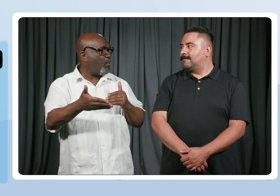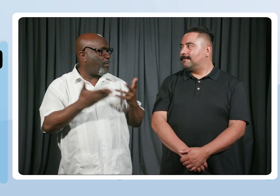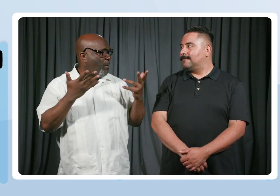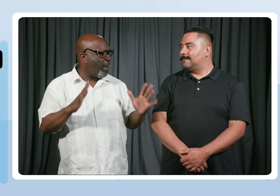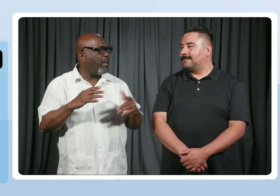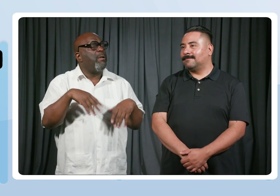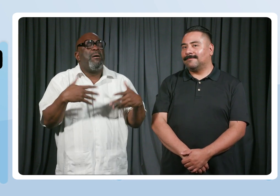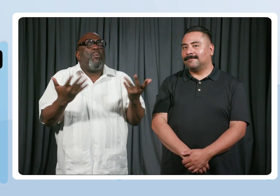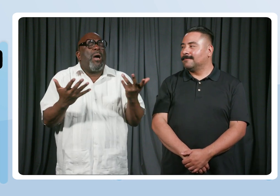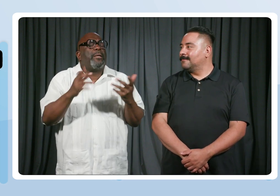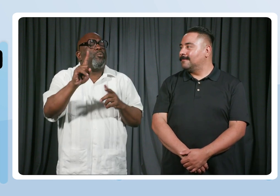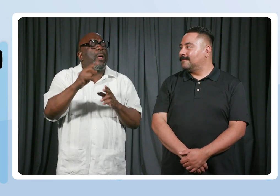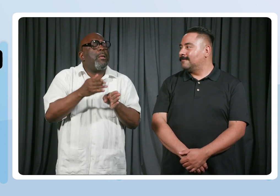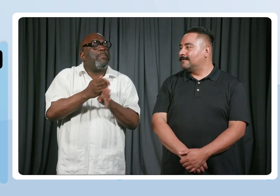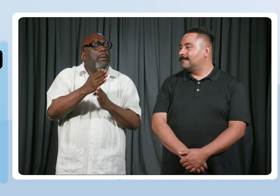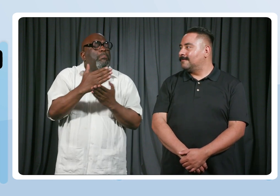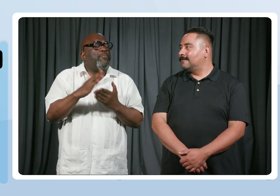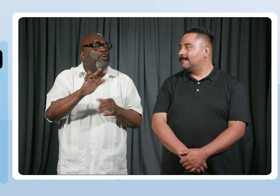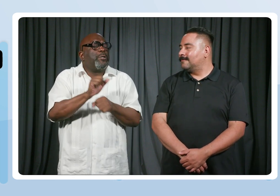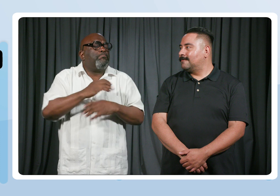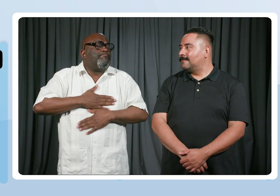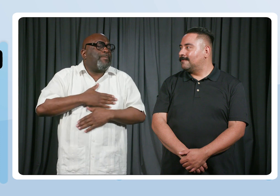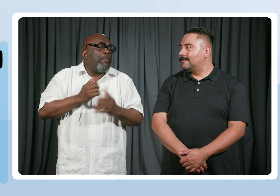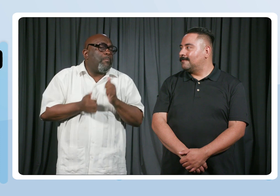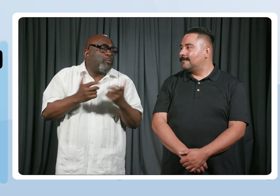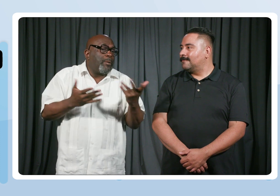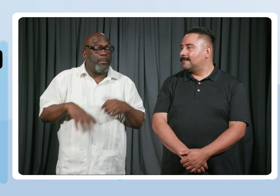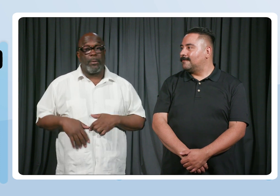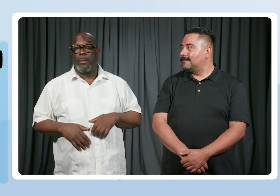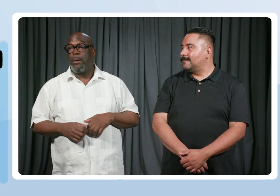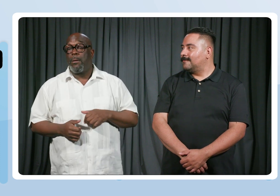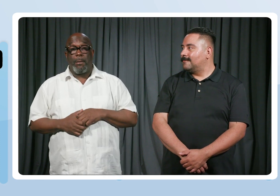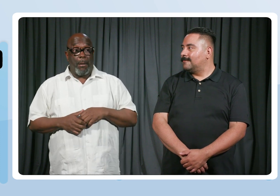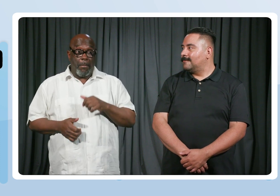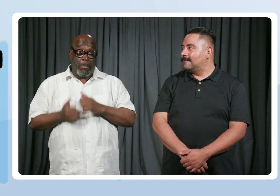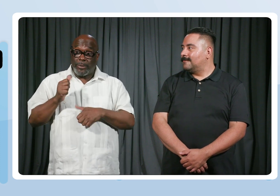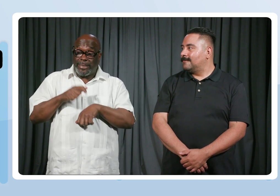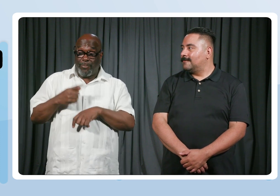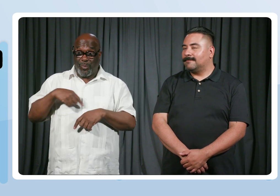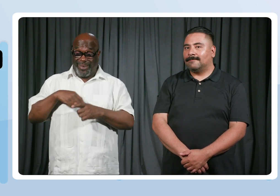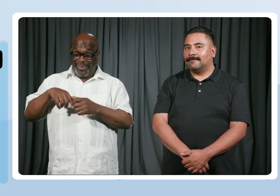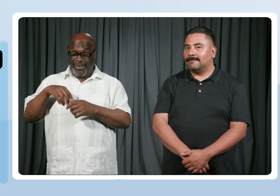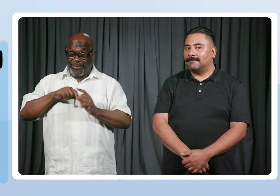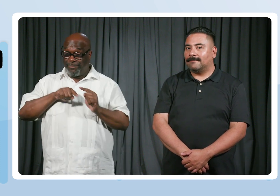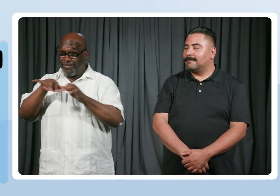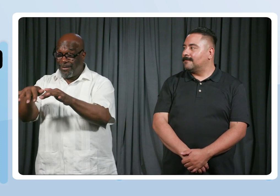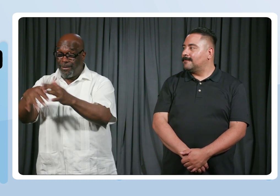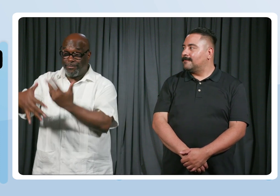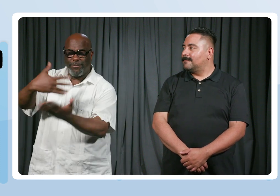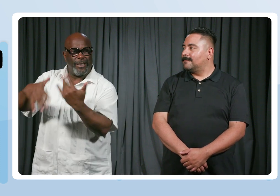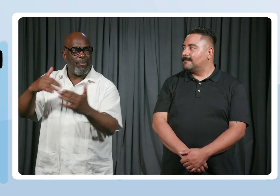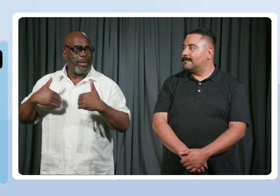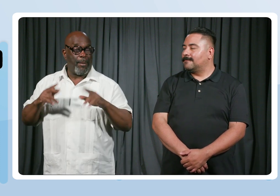job or something that you love most about it? It's definitely when we are in spaces with young people. Because of the mayor's youth